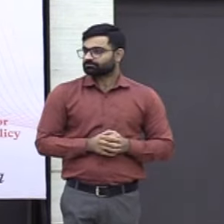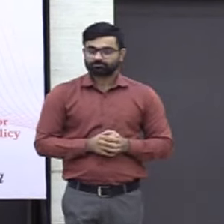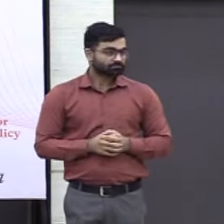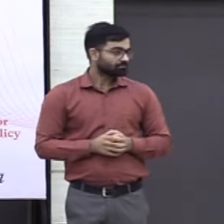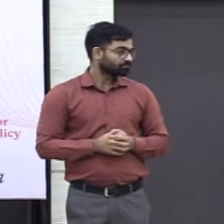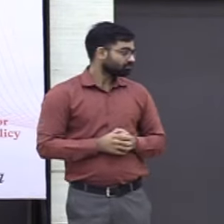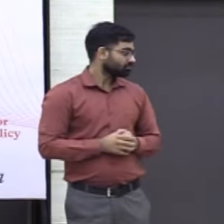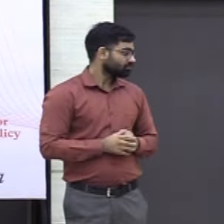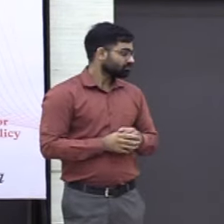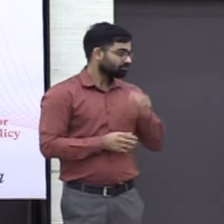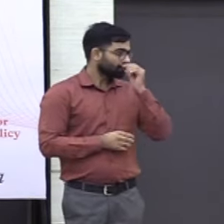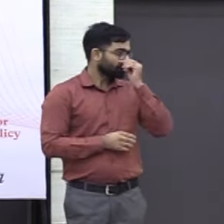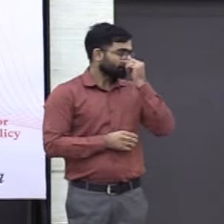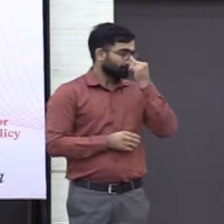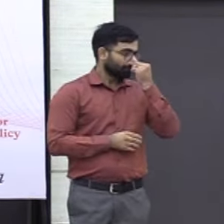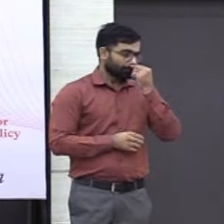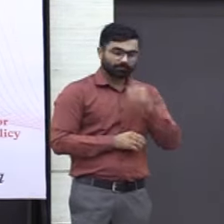Yeah. Yeah.